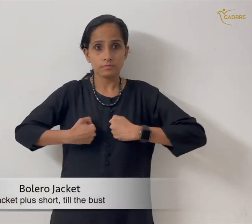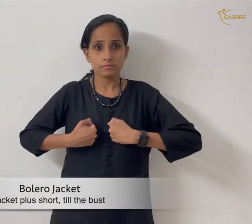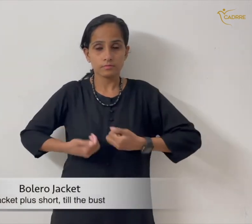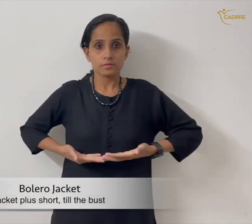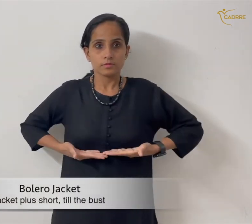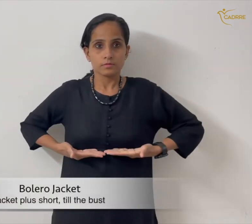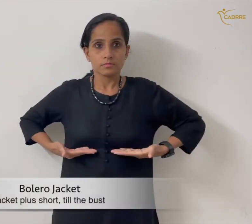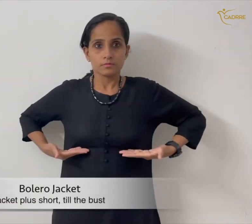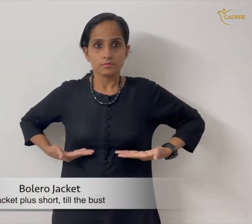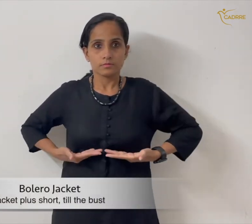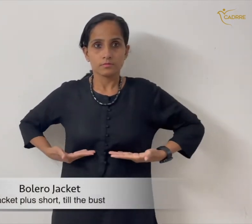Bolero jacket.